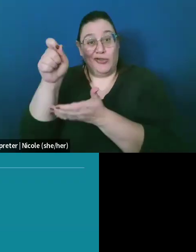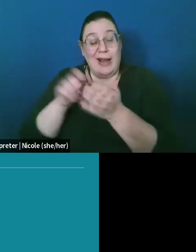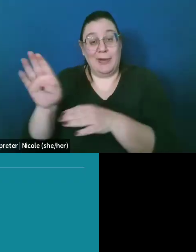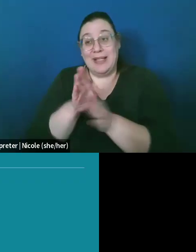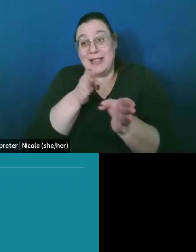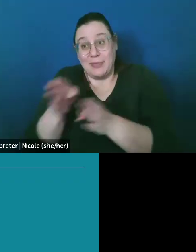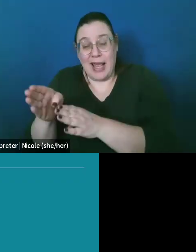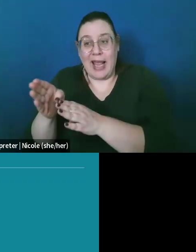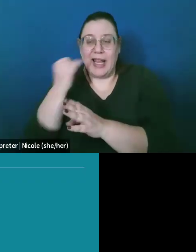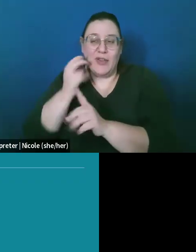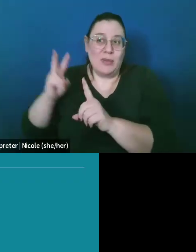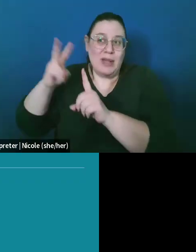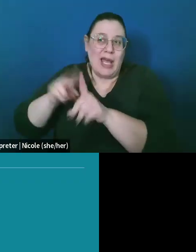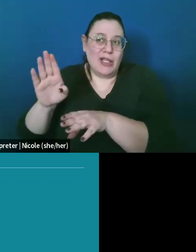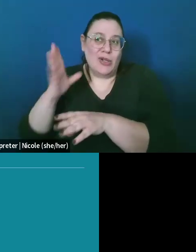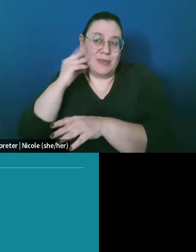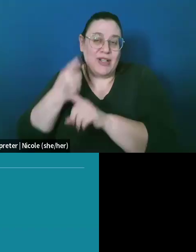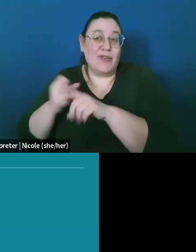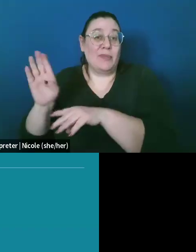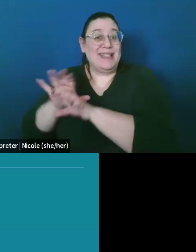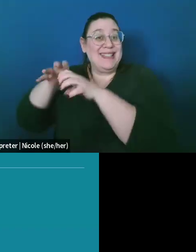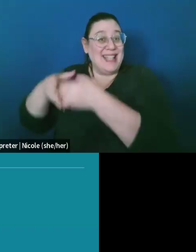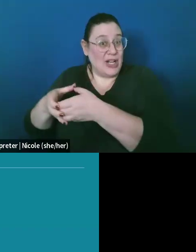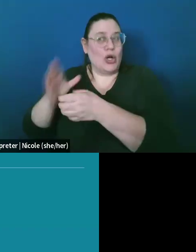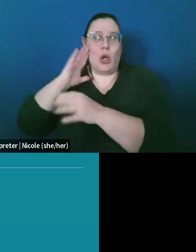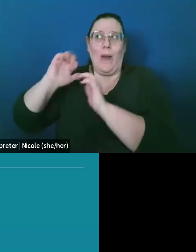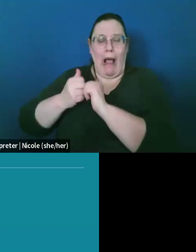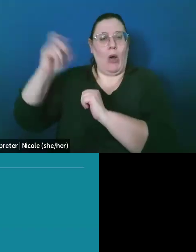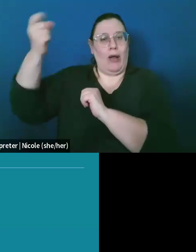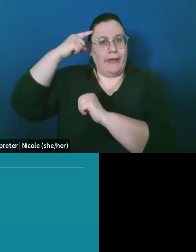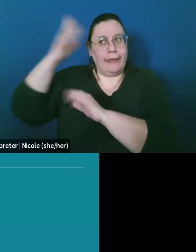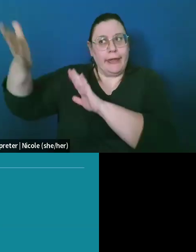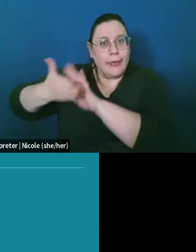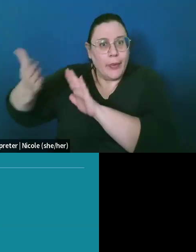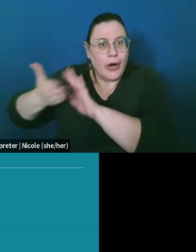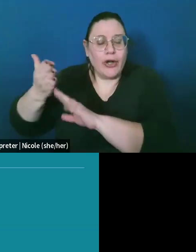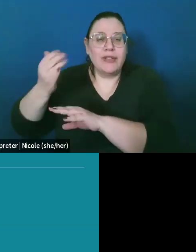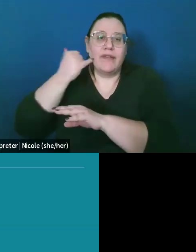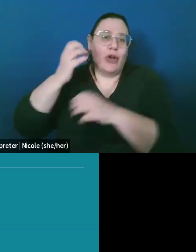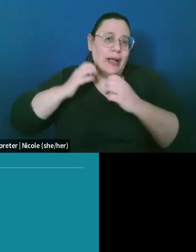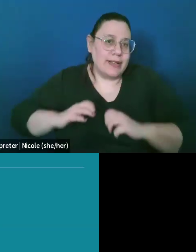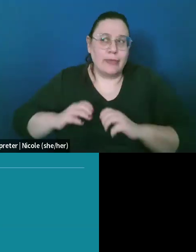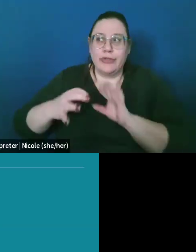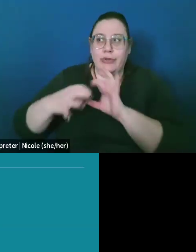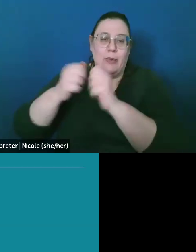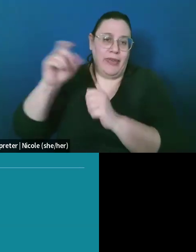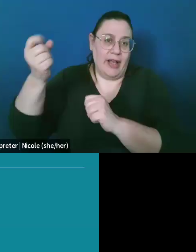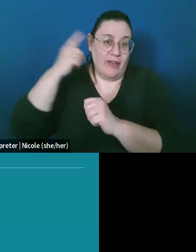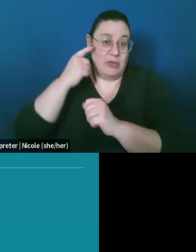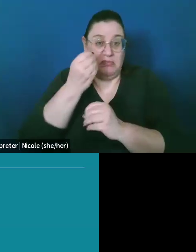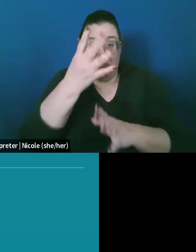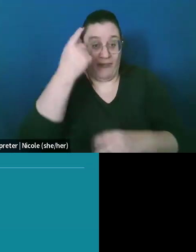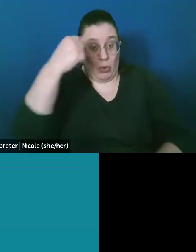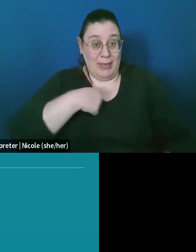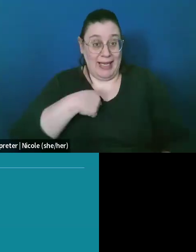your experience to the government sector, knowing how the government works, if your clients or customers are related to the government? I will say personally for me,